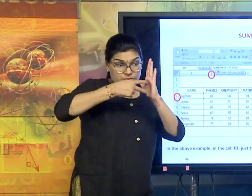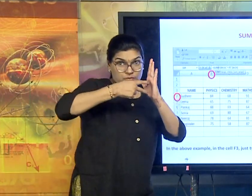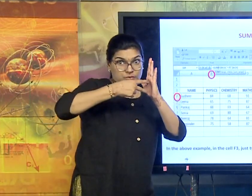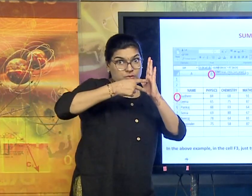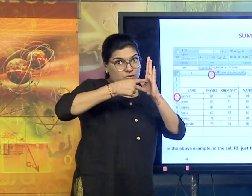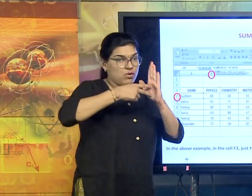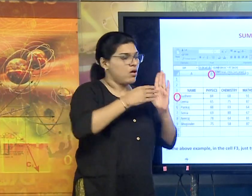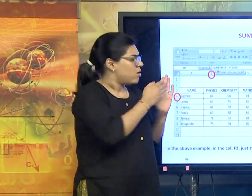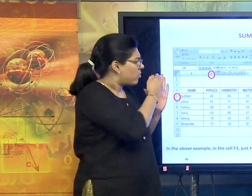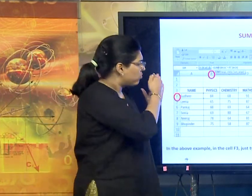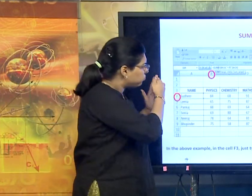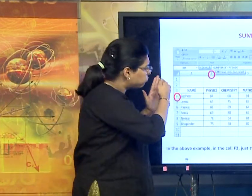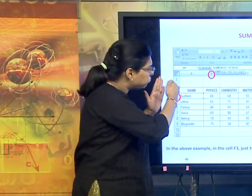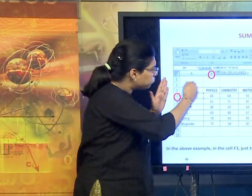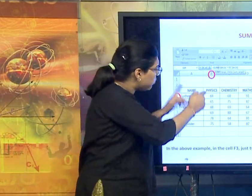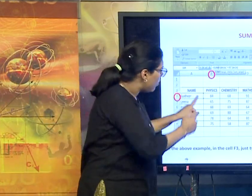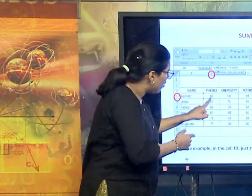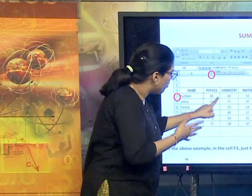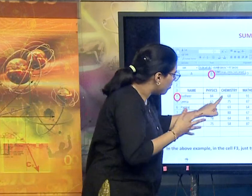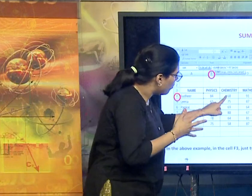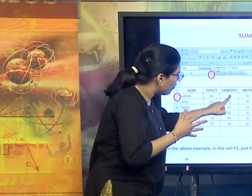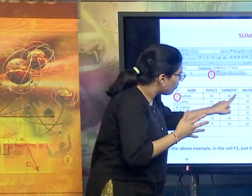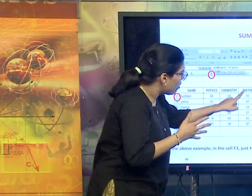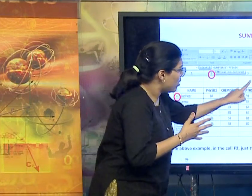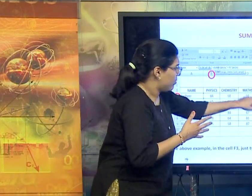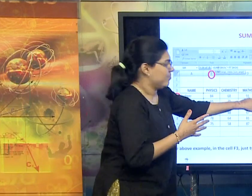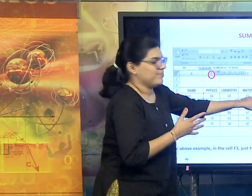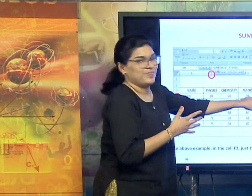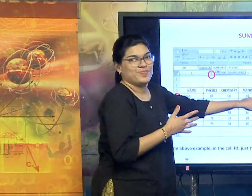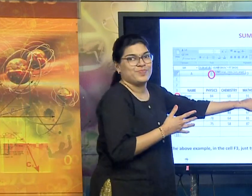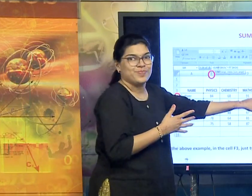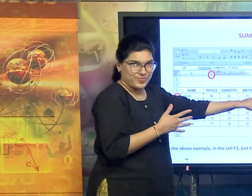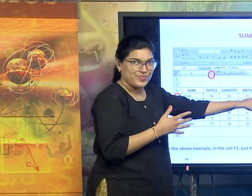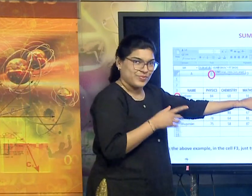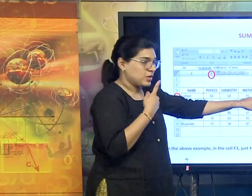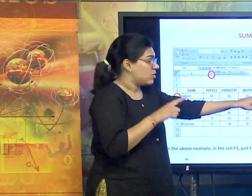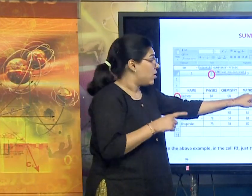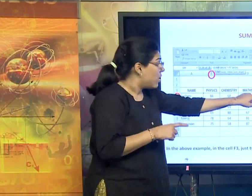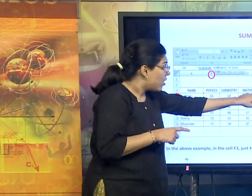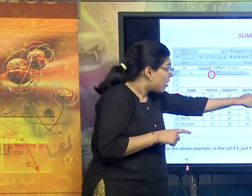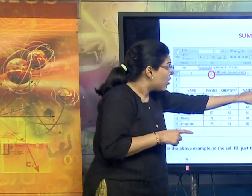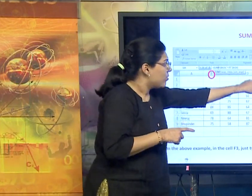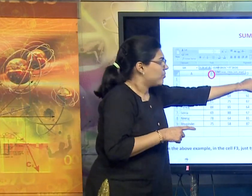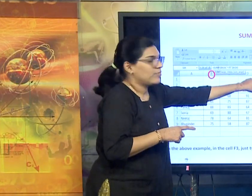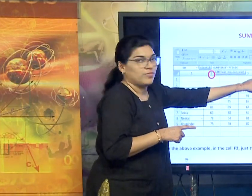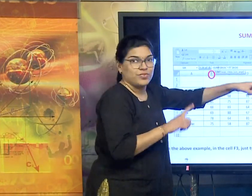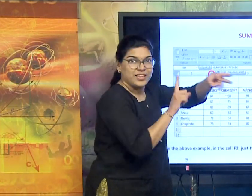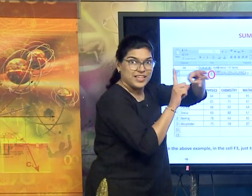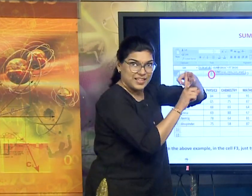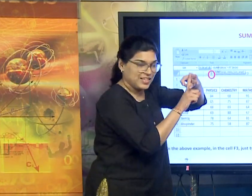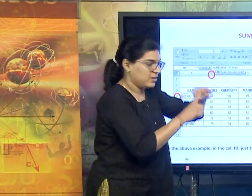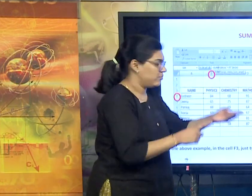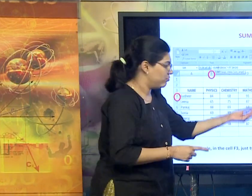is B4, then till what cell number we need to put our